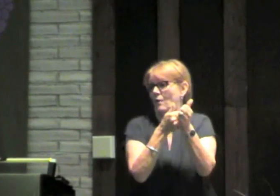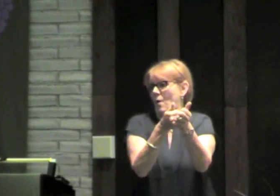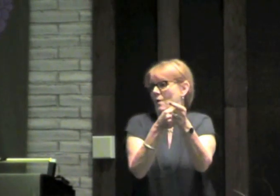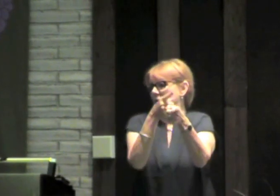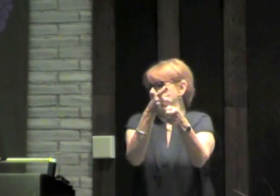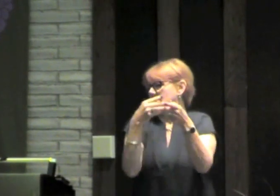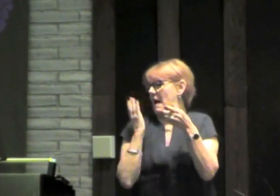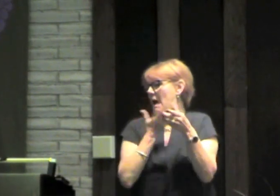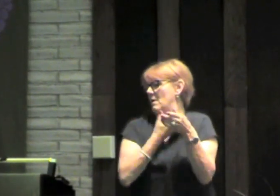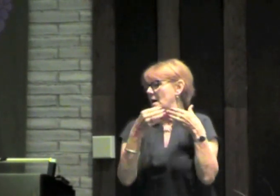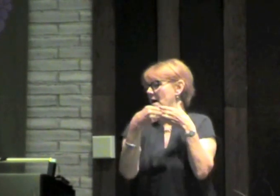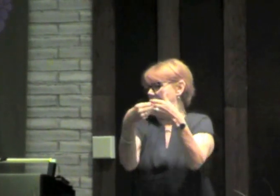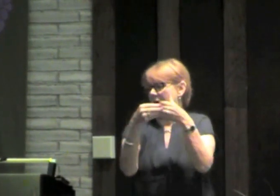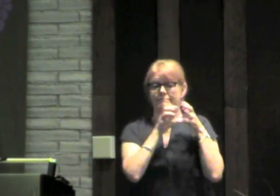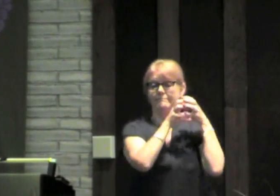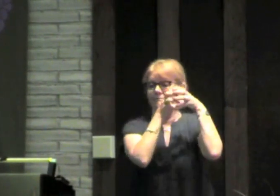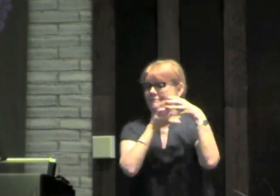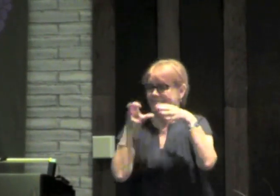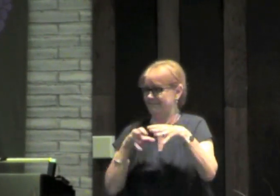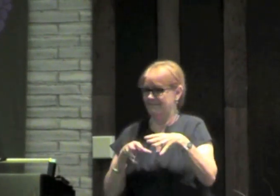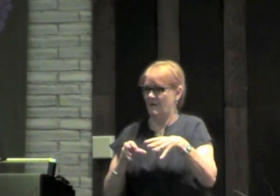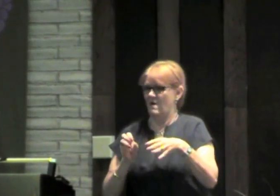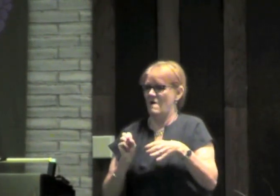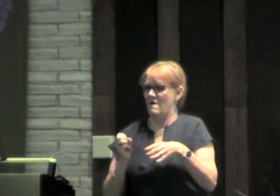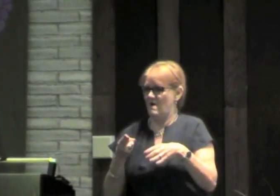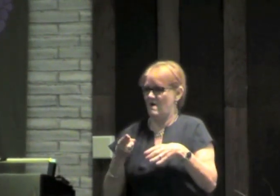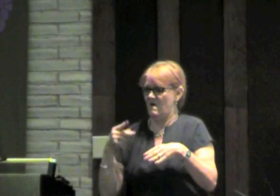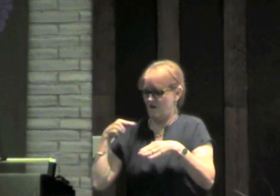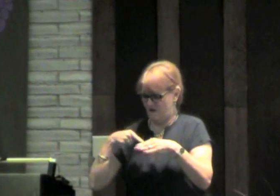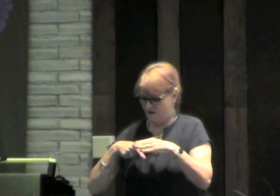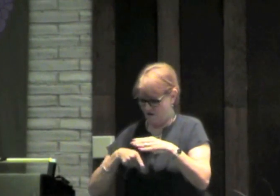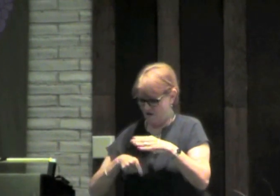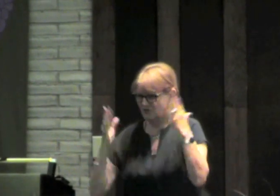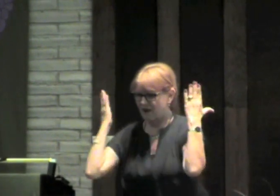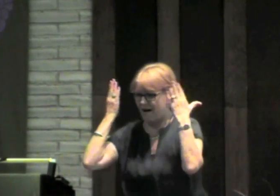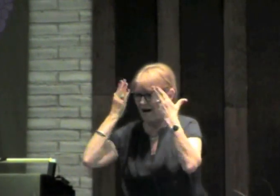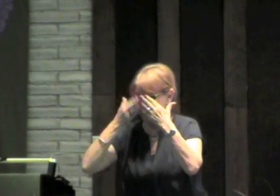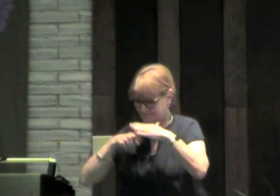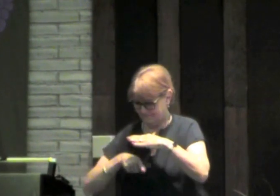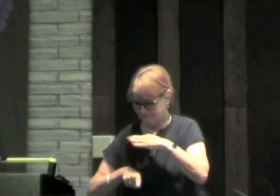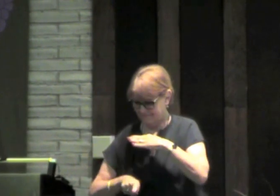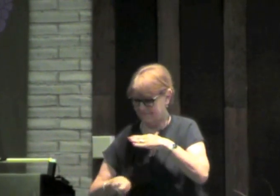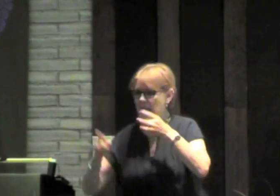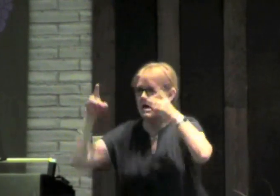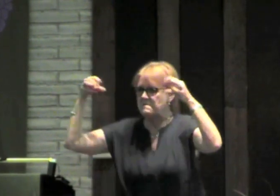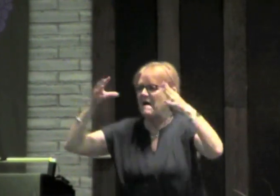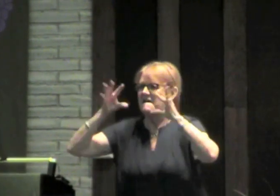plan. You're supposed to make reservations, but we got our guide got us tickets at the last minute, and we went down there, and it's like, oh my word, I'm going down in the